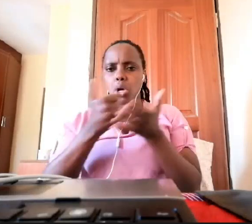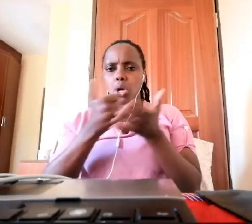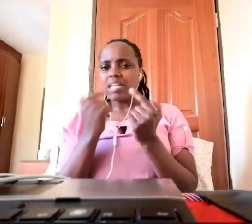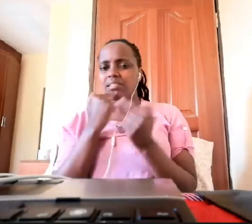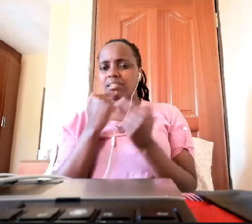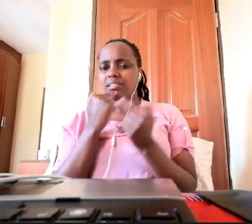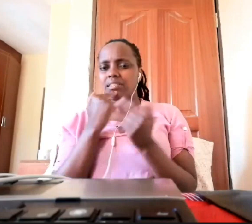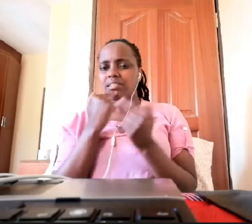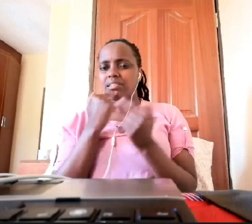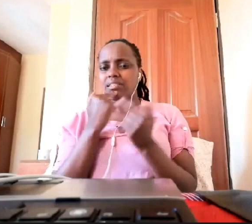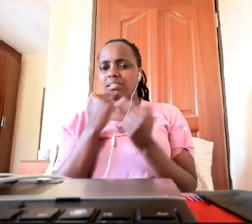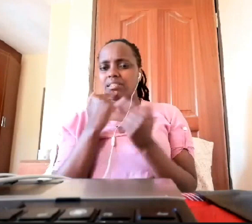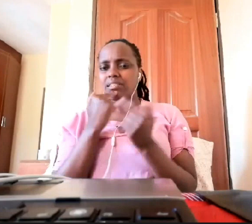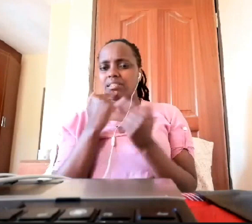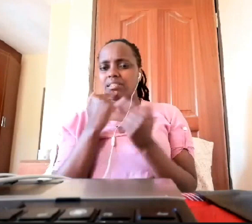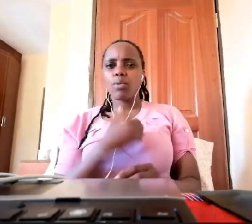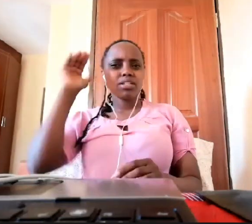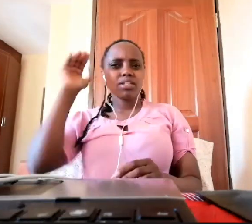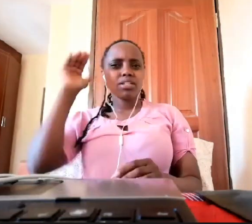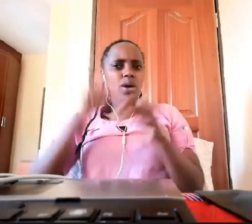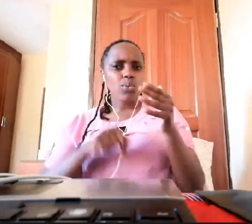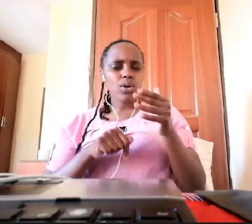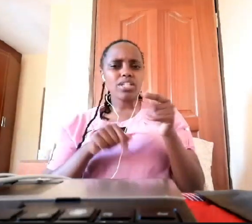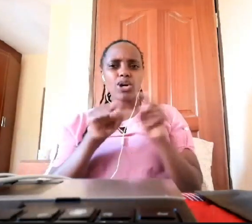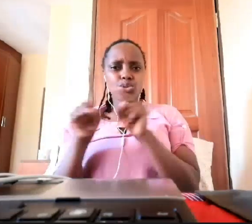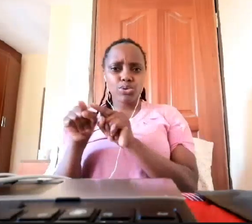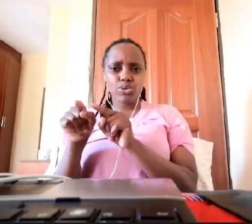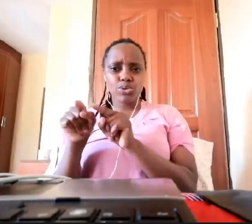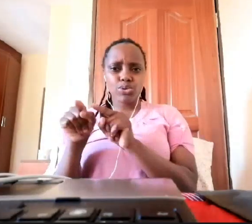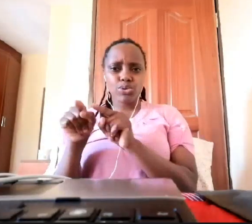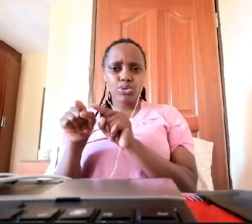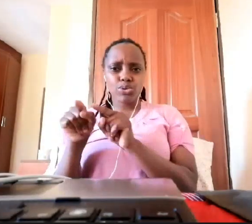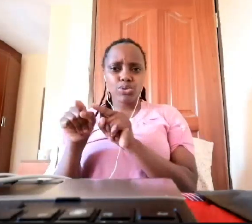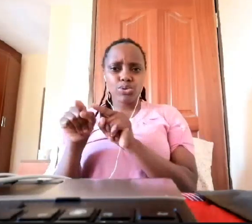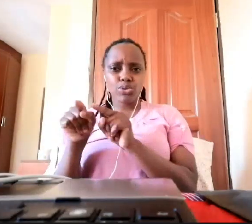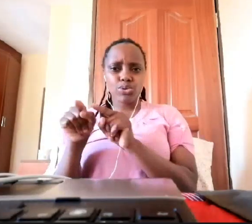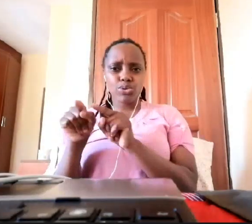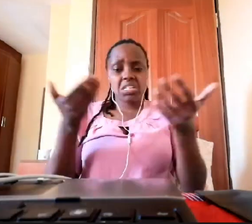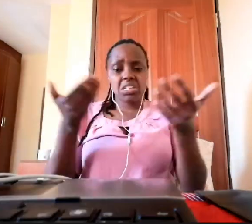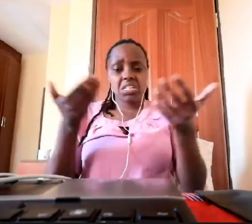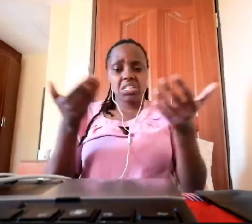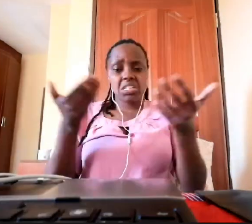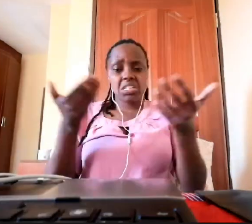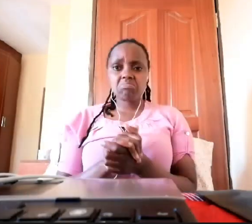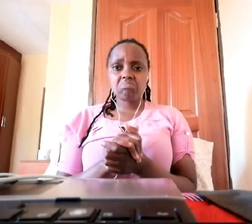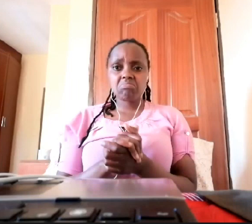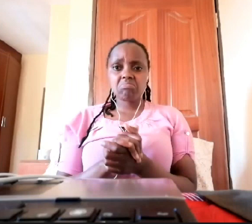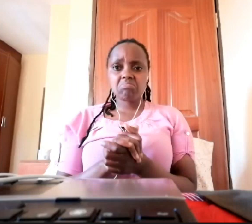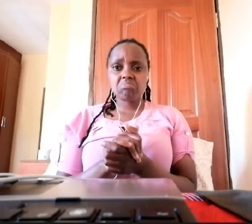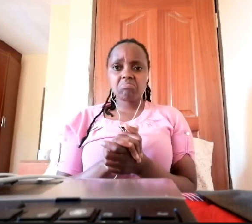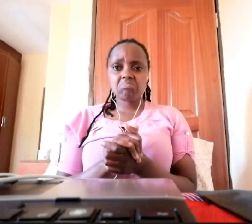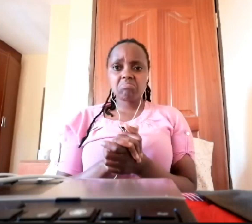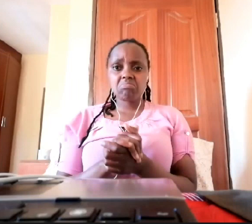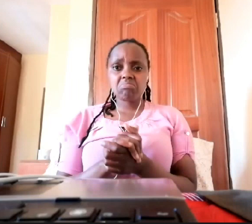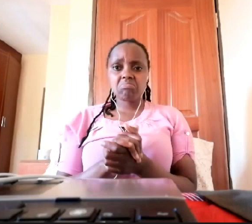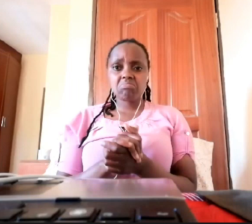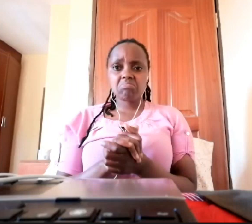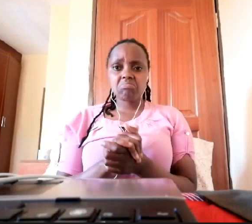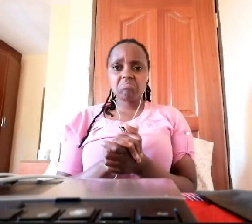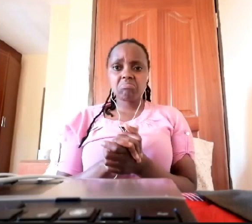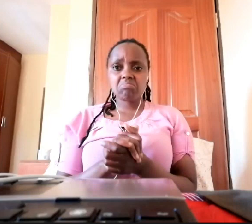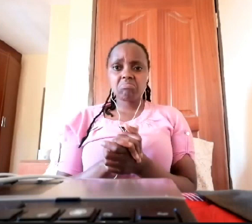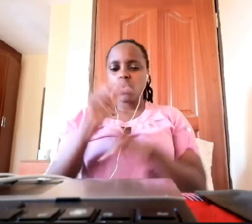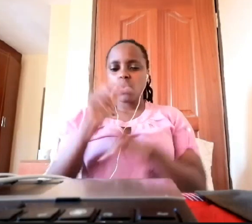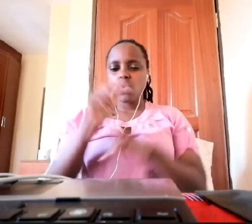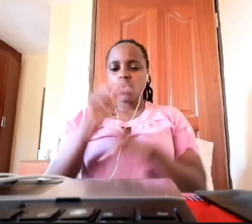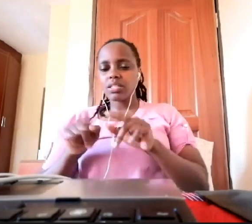they would want the committee to hear. And then we just supported them. I think for the next 3 days, we sort of just sat around